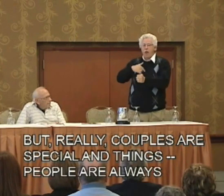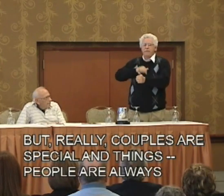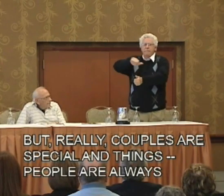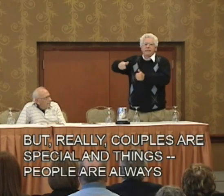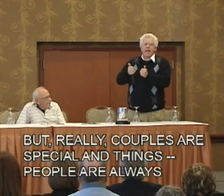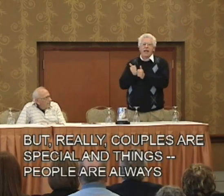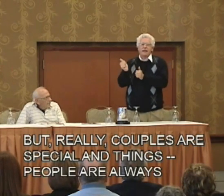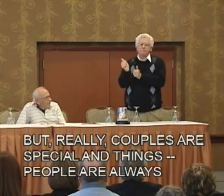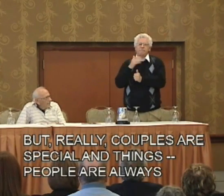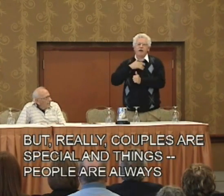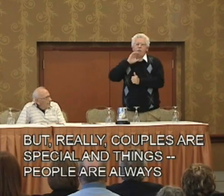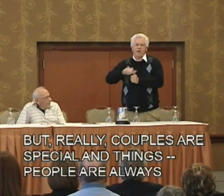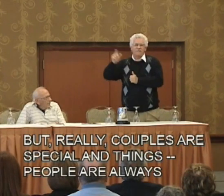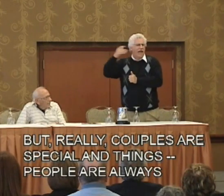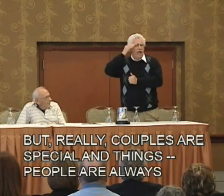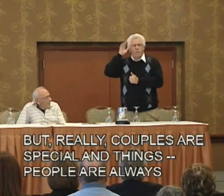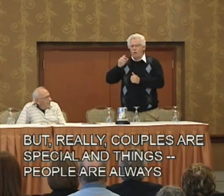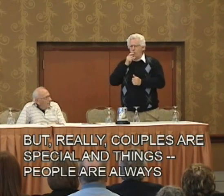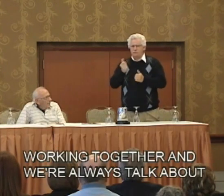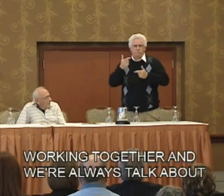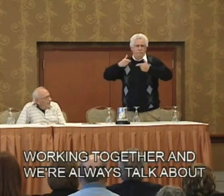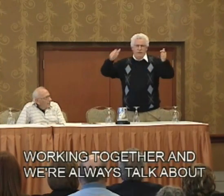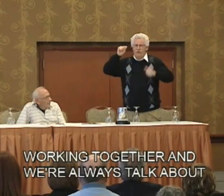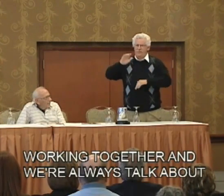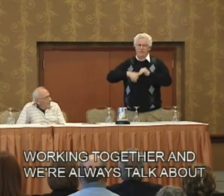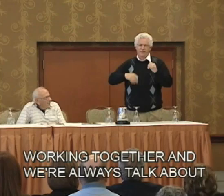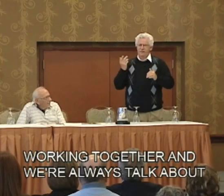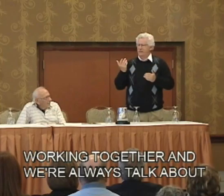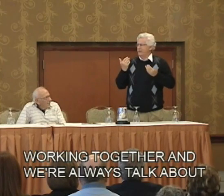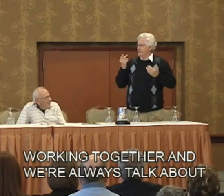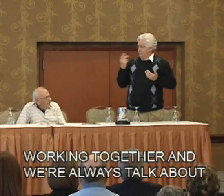working together and we always talk about having our wives behind us